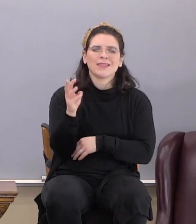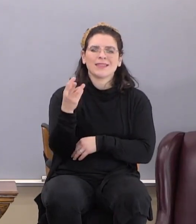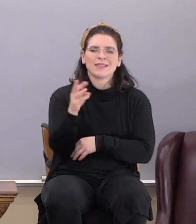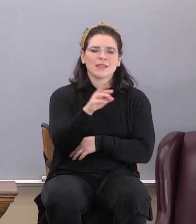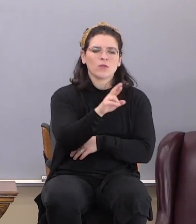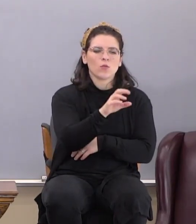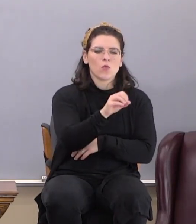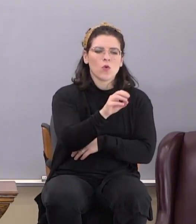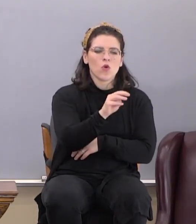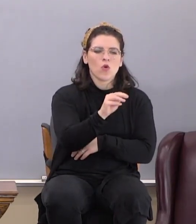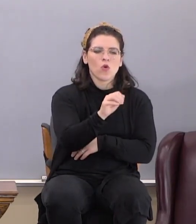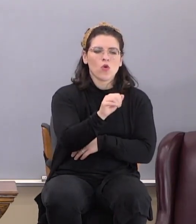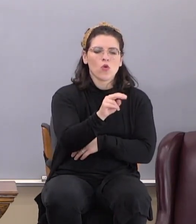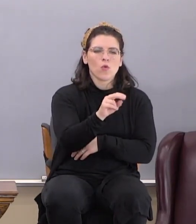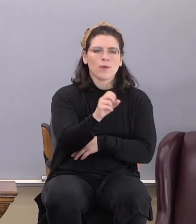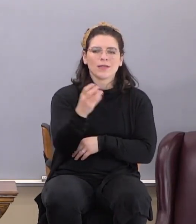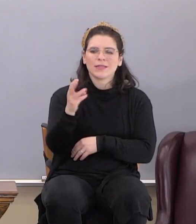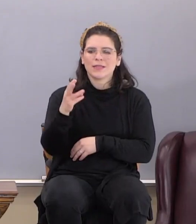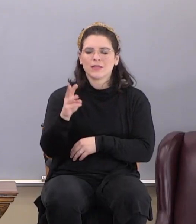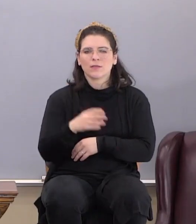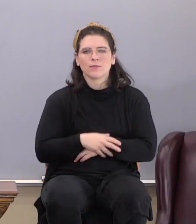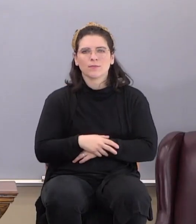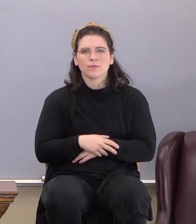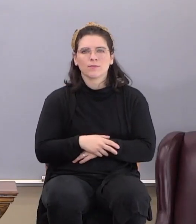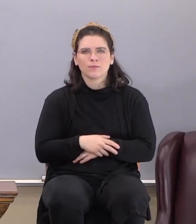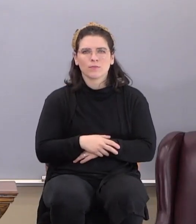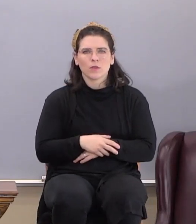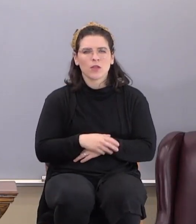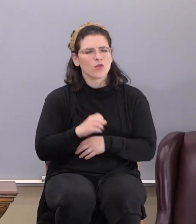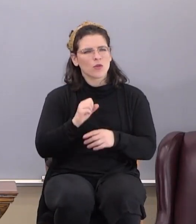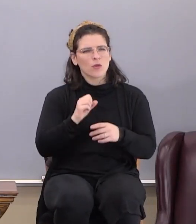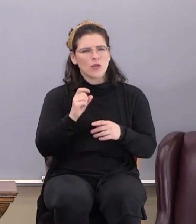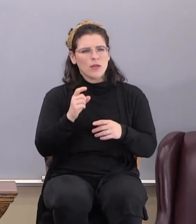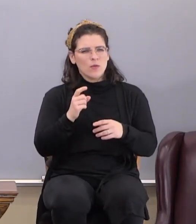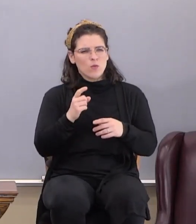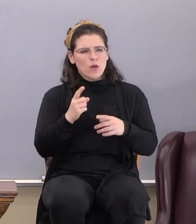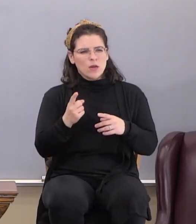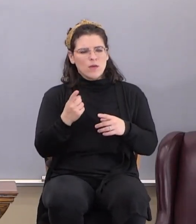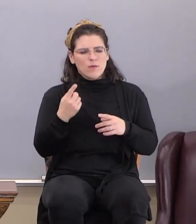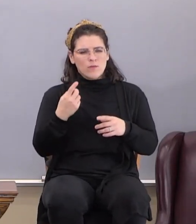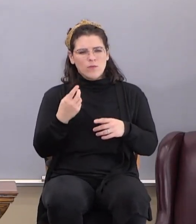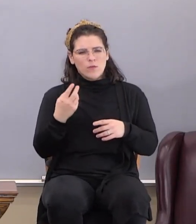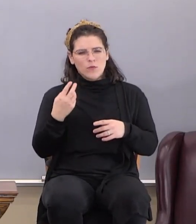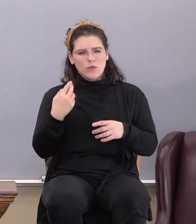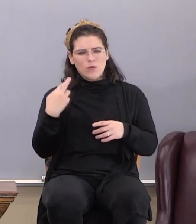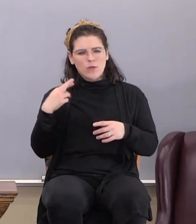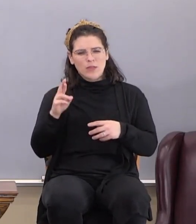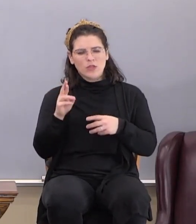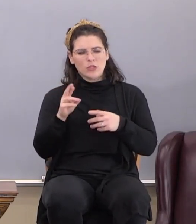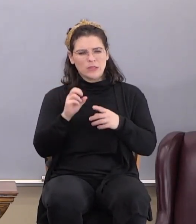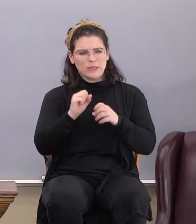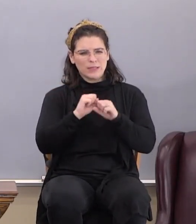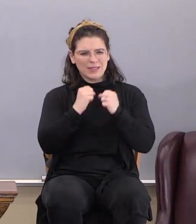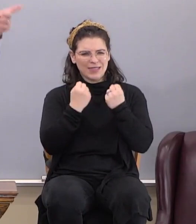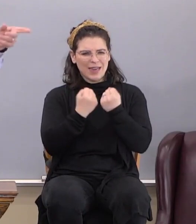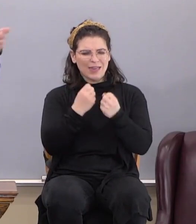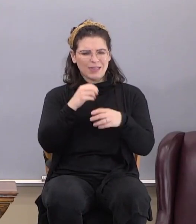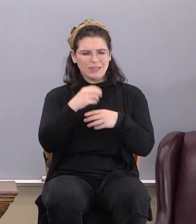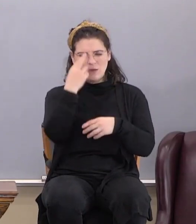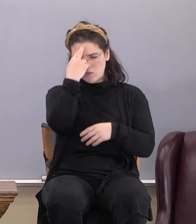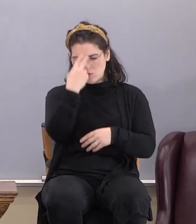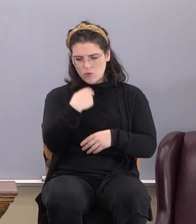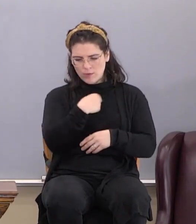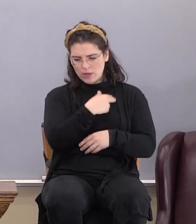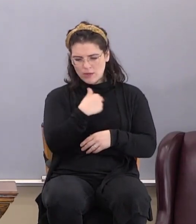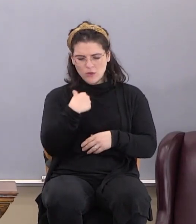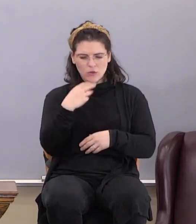in one of the societies of Roman Catholicism, there's a motto. And for the life of me, there is a